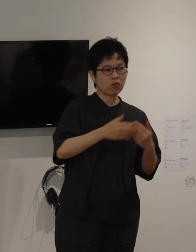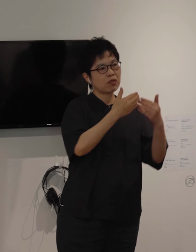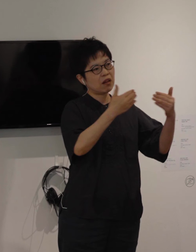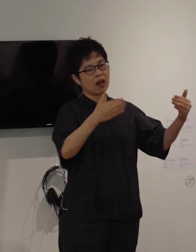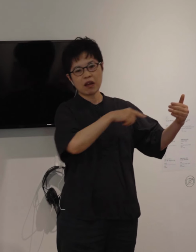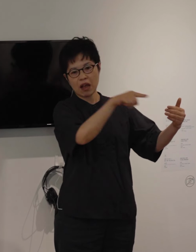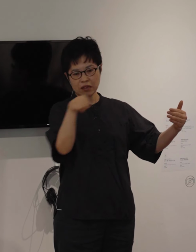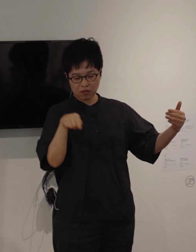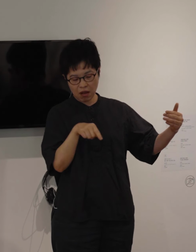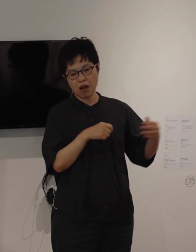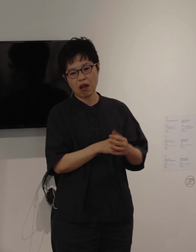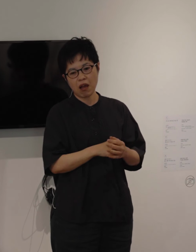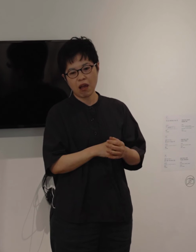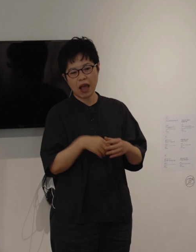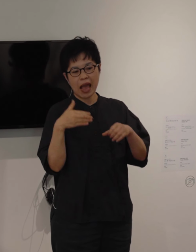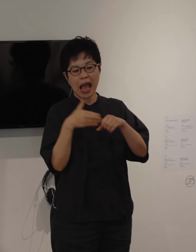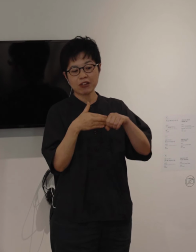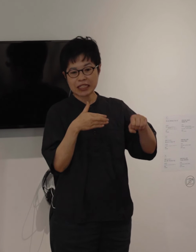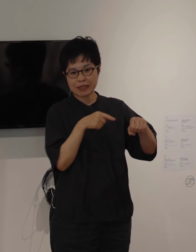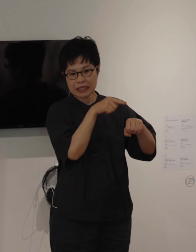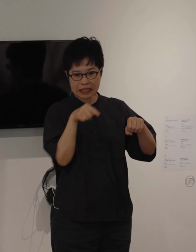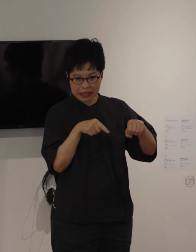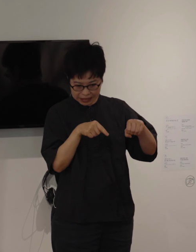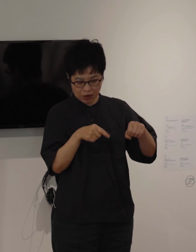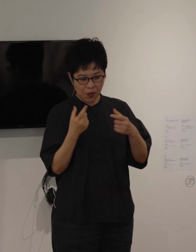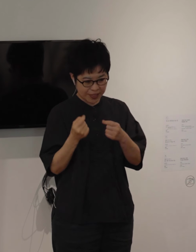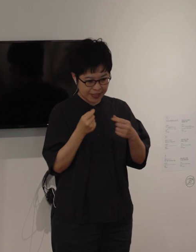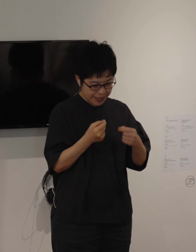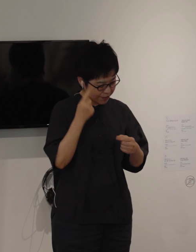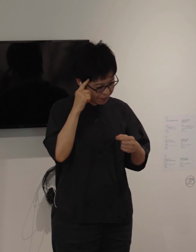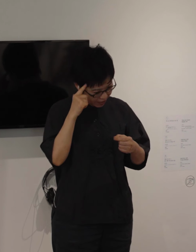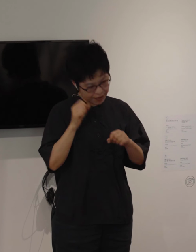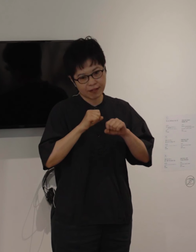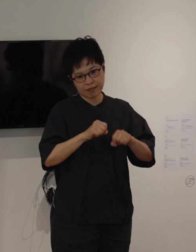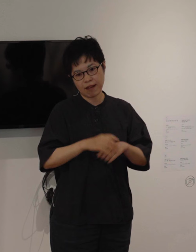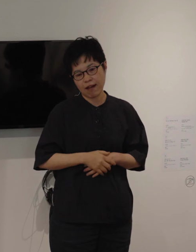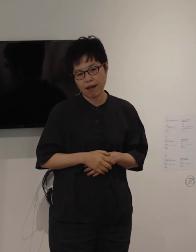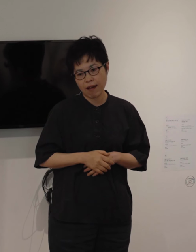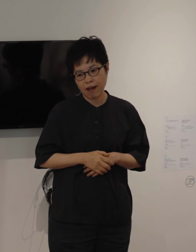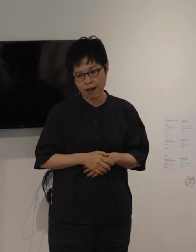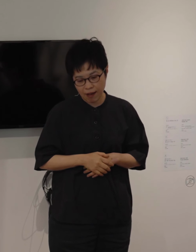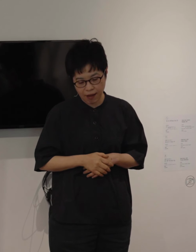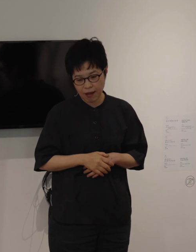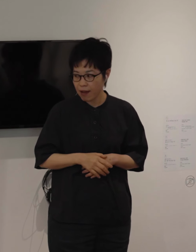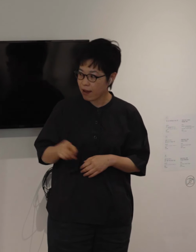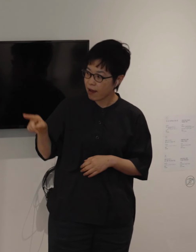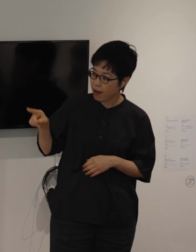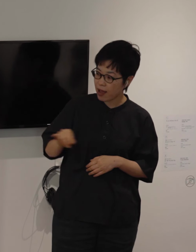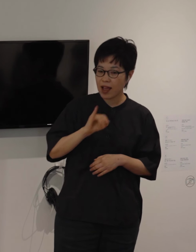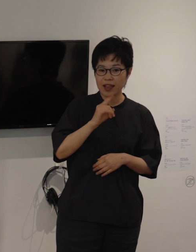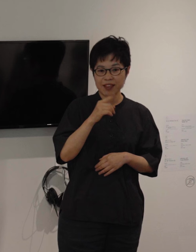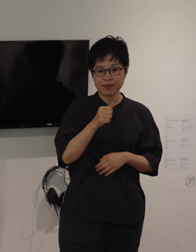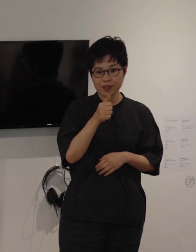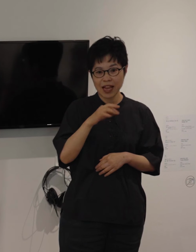from the start. So this is the interactive room for this exhibition. So normally there are 2 films on